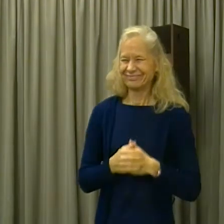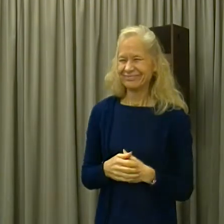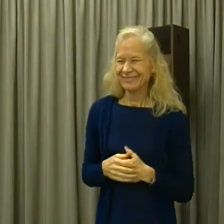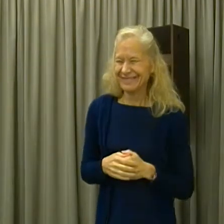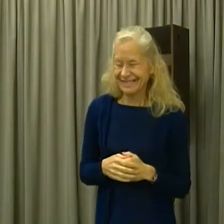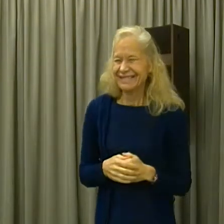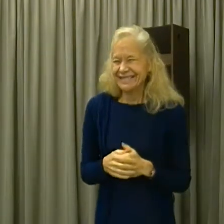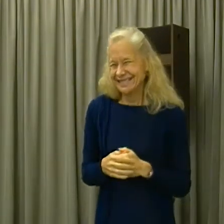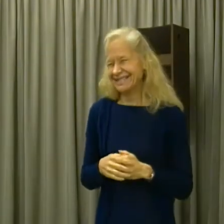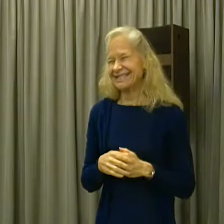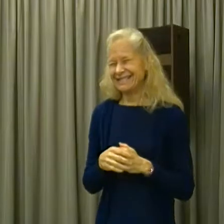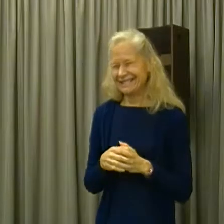way.